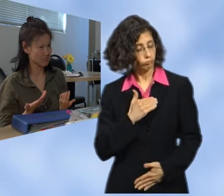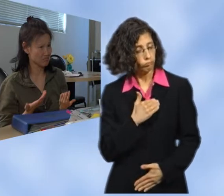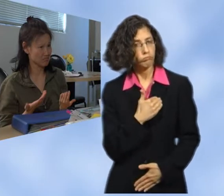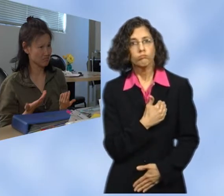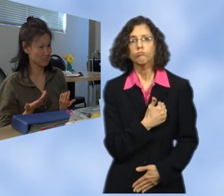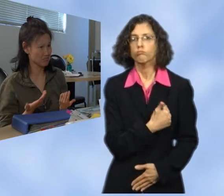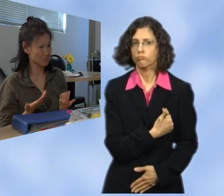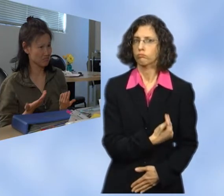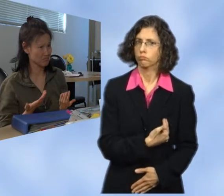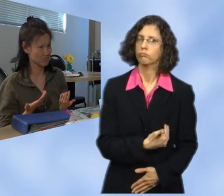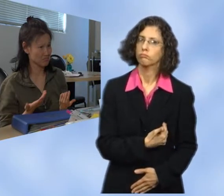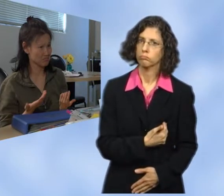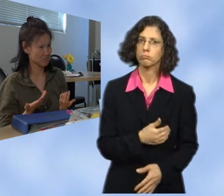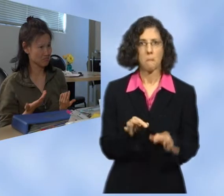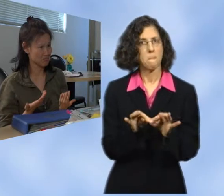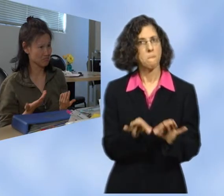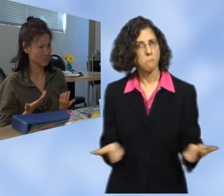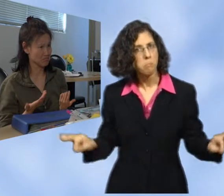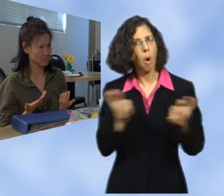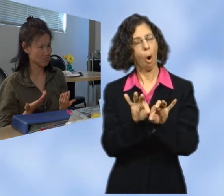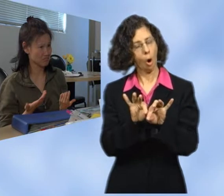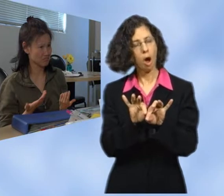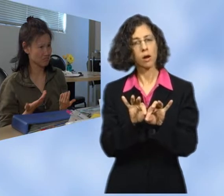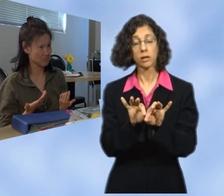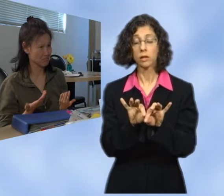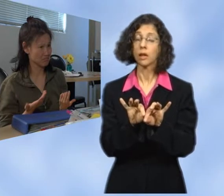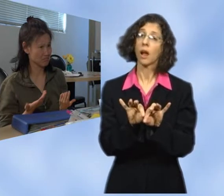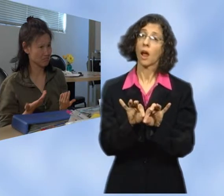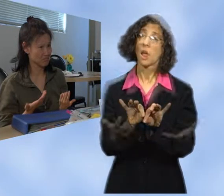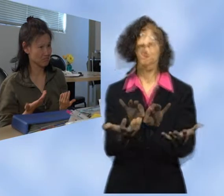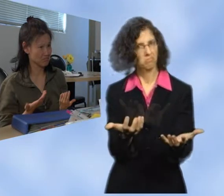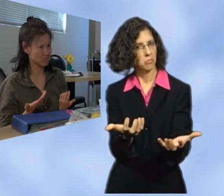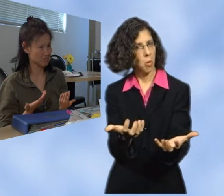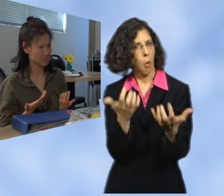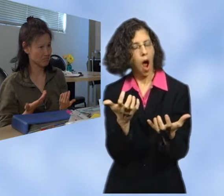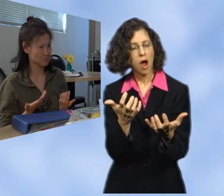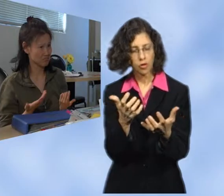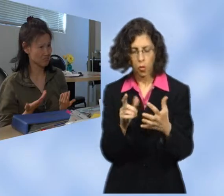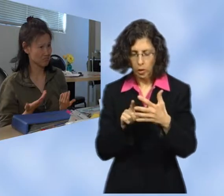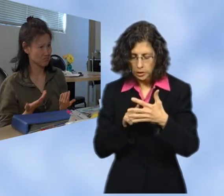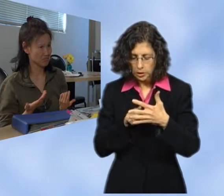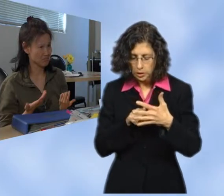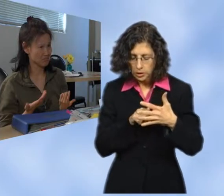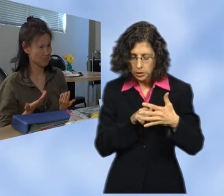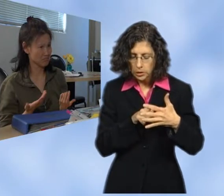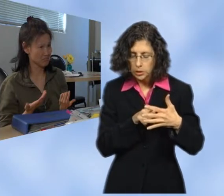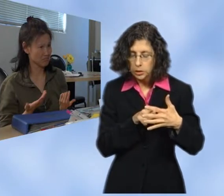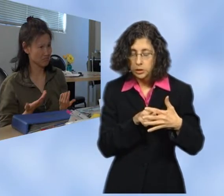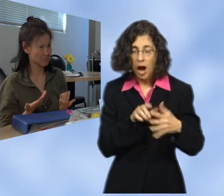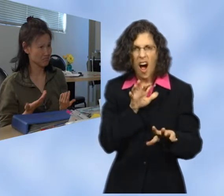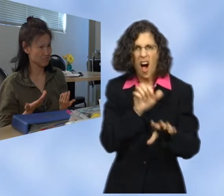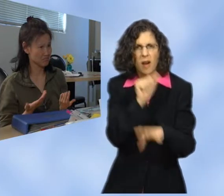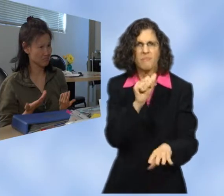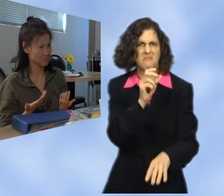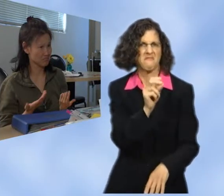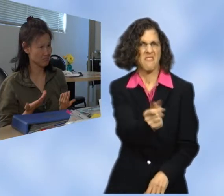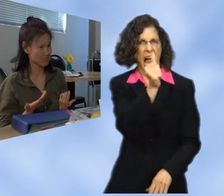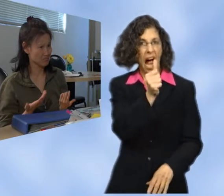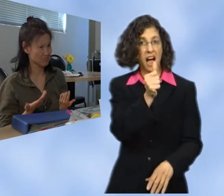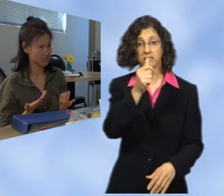Being aware of your breast is important to find breast cancer as early as possible, when it first